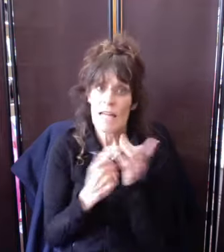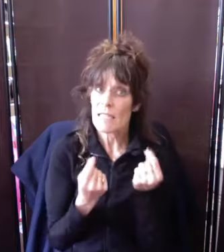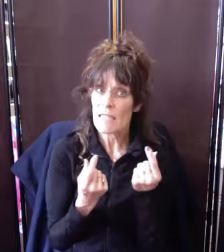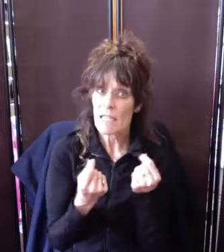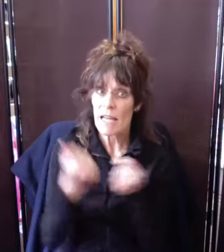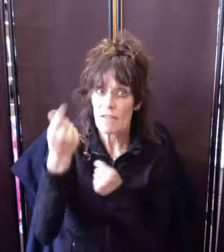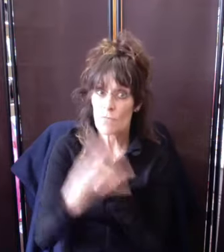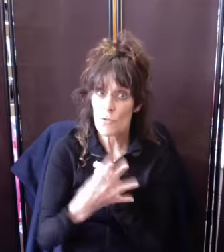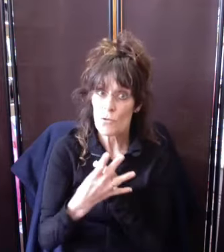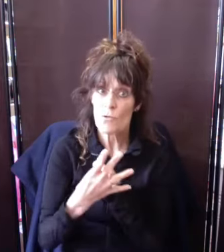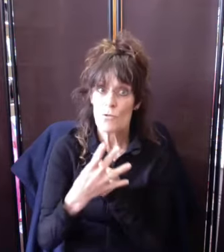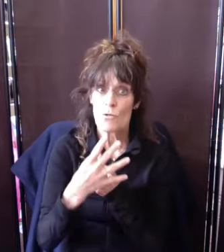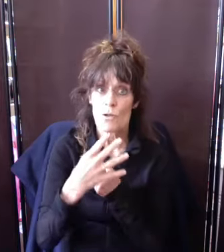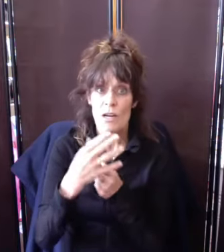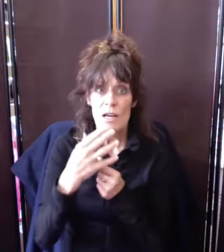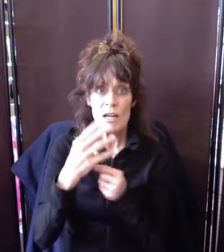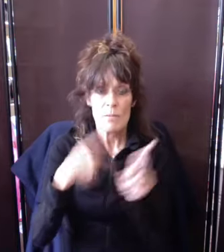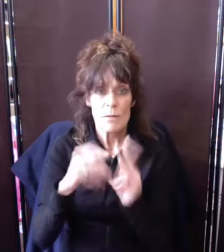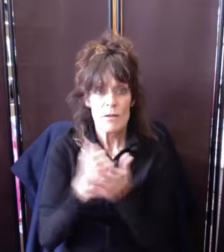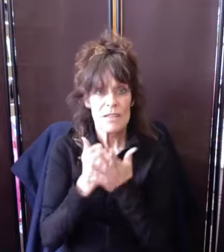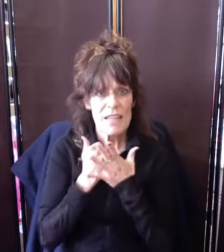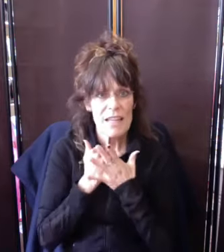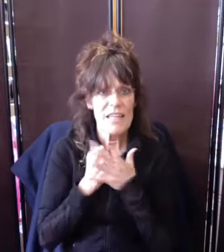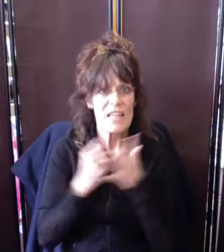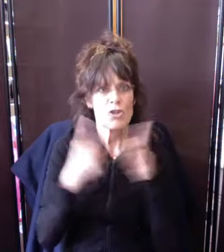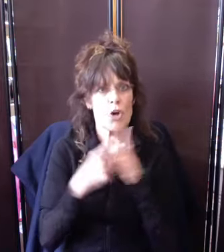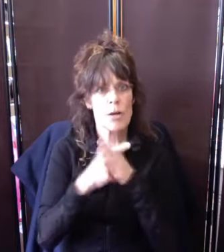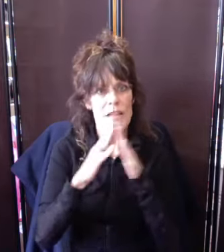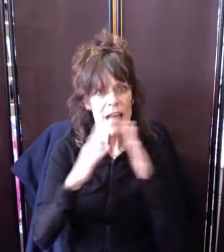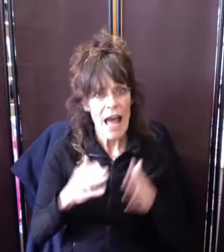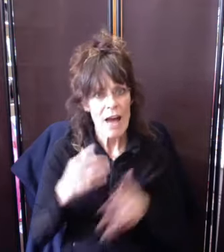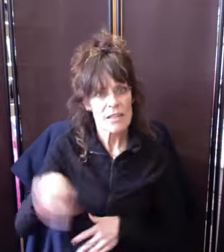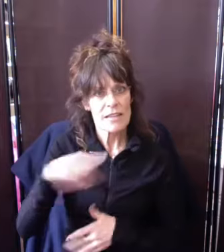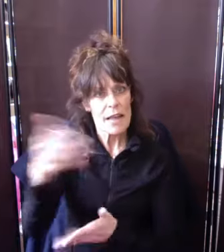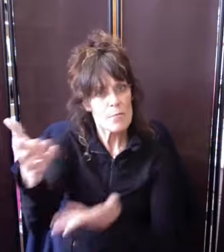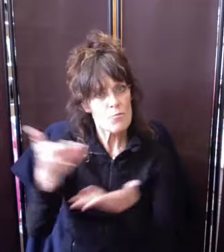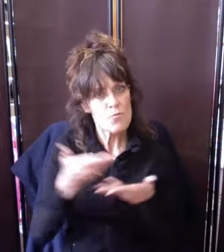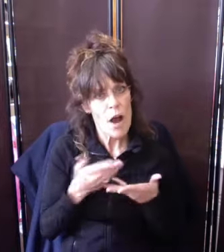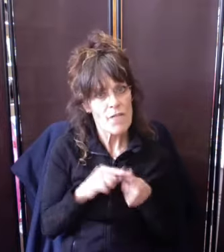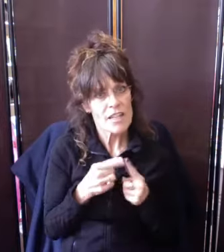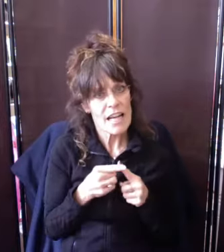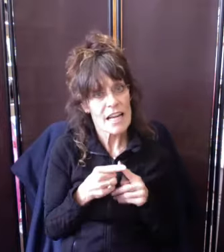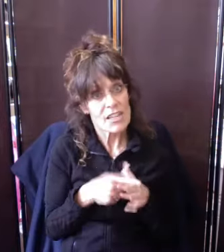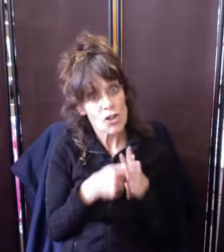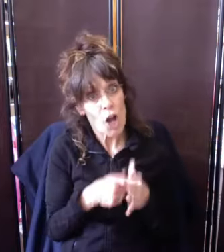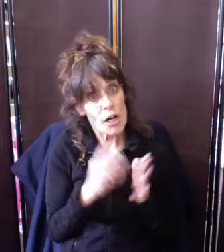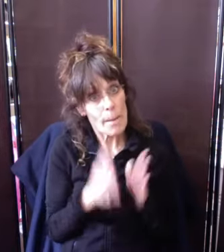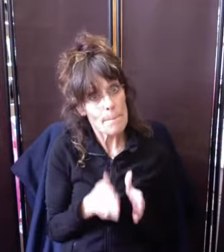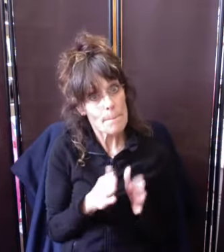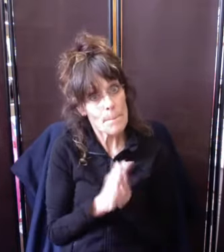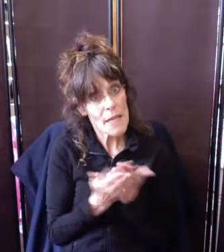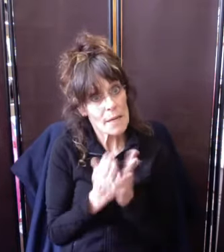and they started coming to the house, and they brought their friends, and I started doing a big book workshop, and that big book workshop's been going on now for 19